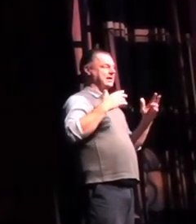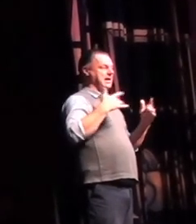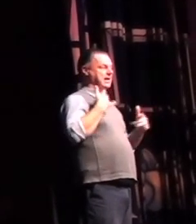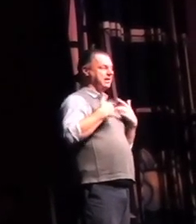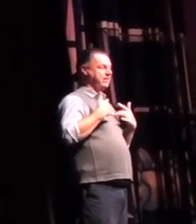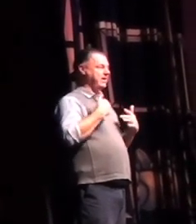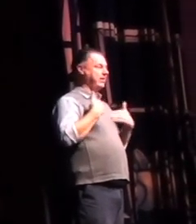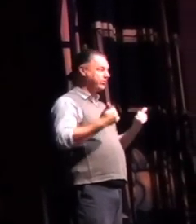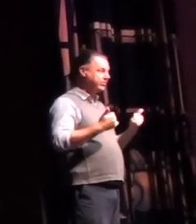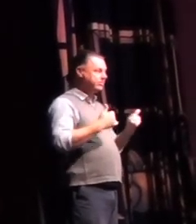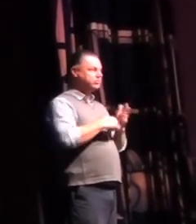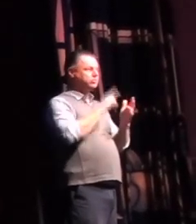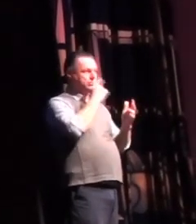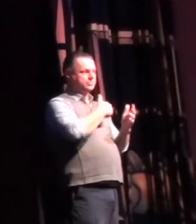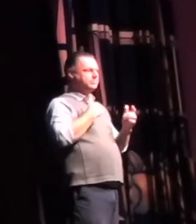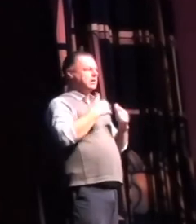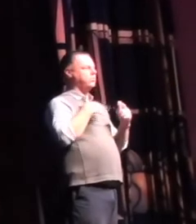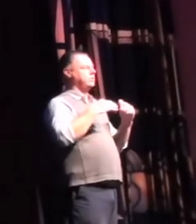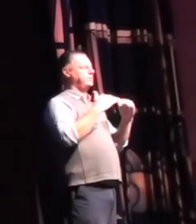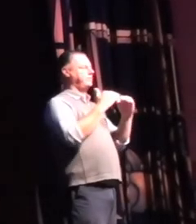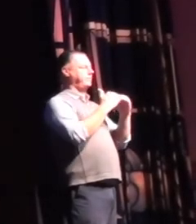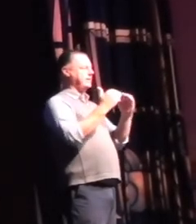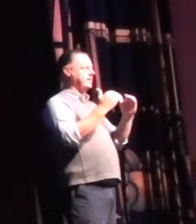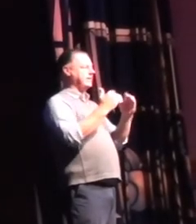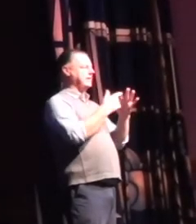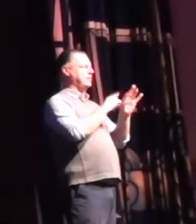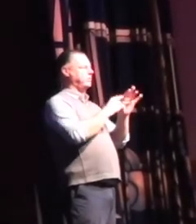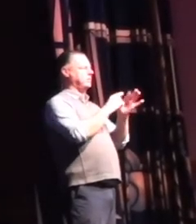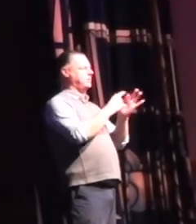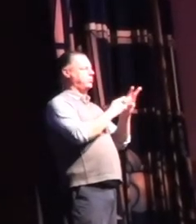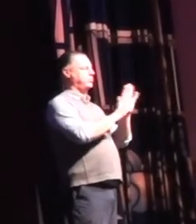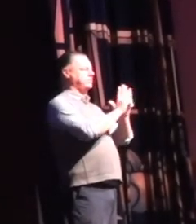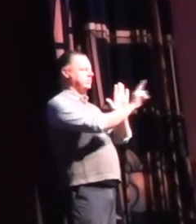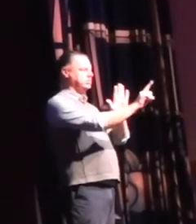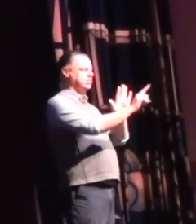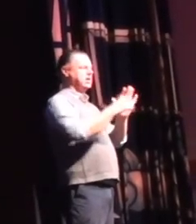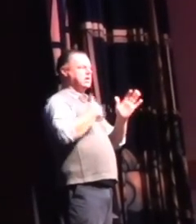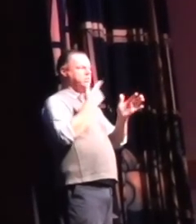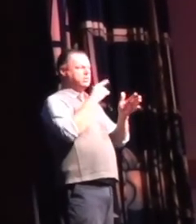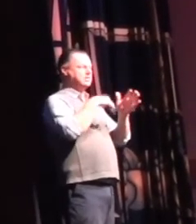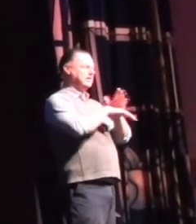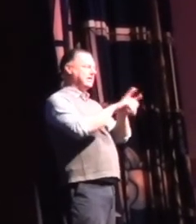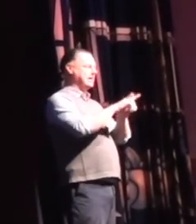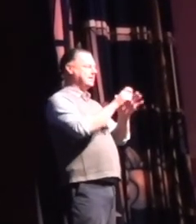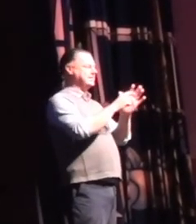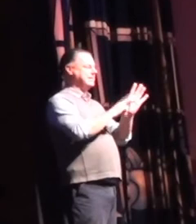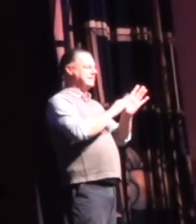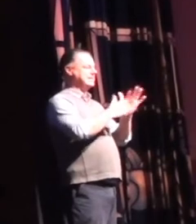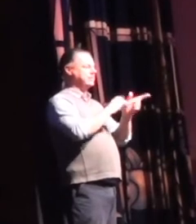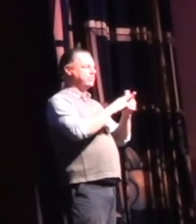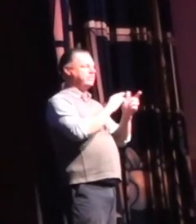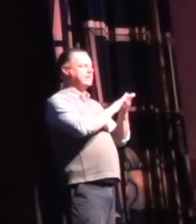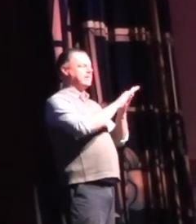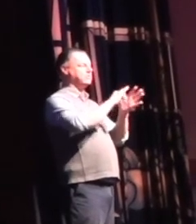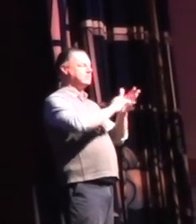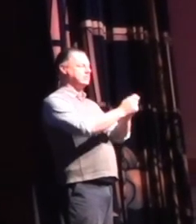we are represented fairly and equally in the media. I don't want to see, like you mentioned, these Daily Telegraph Herald's front